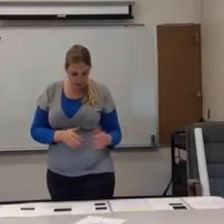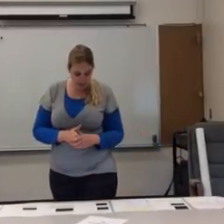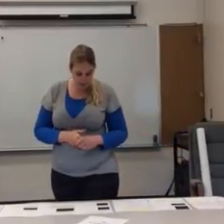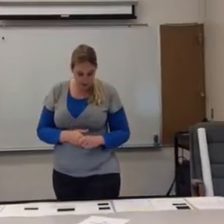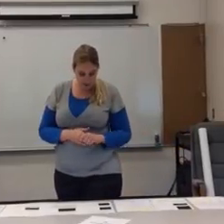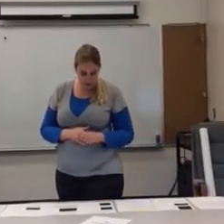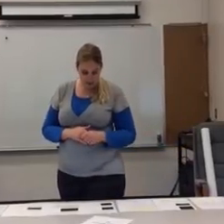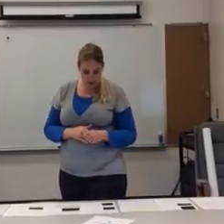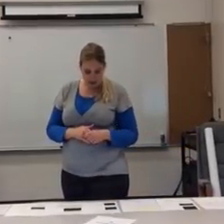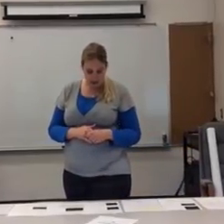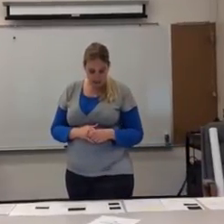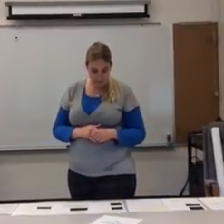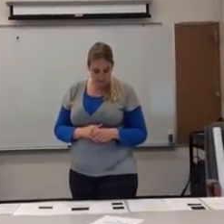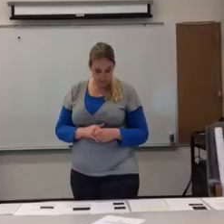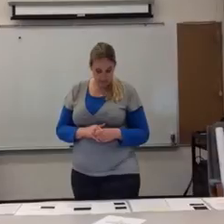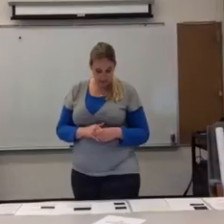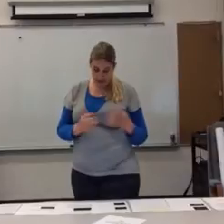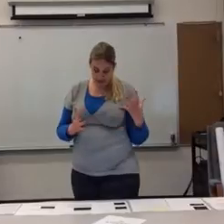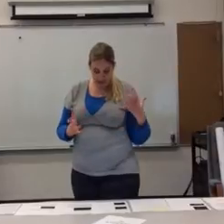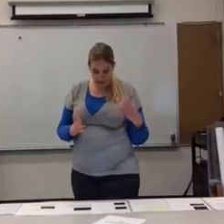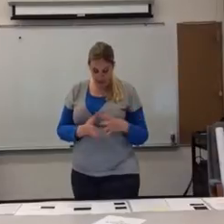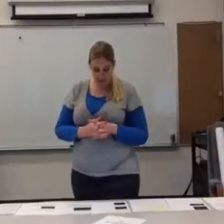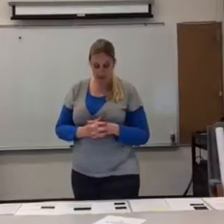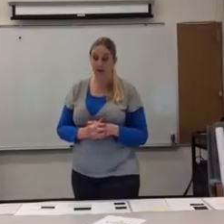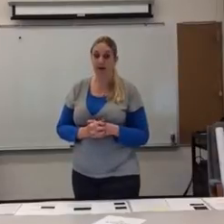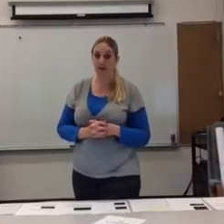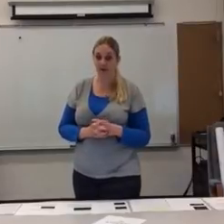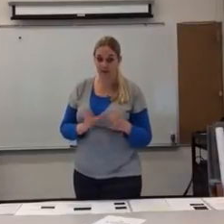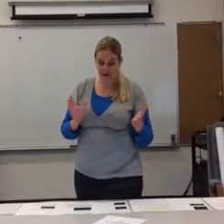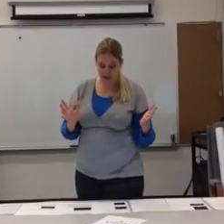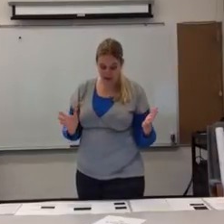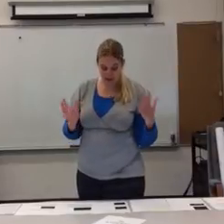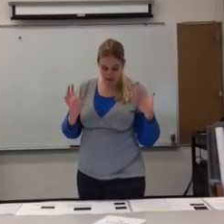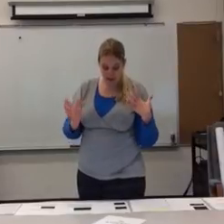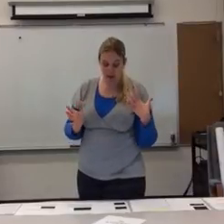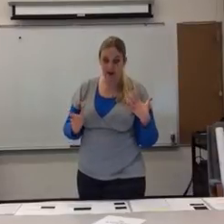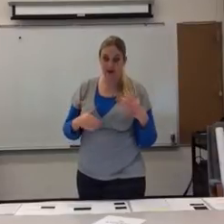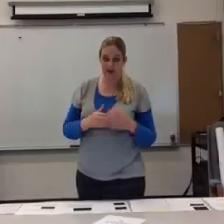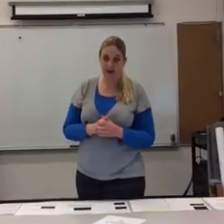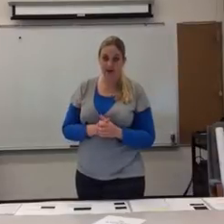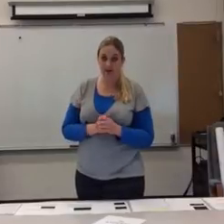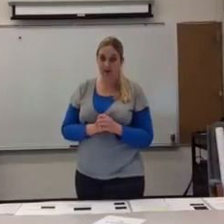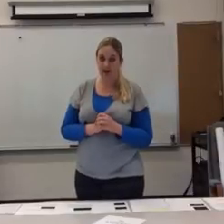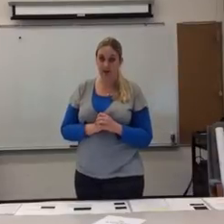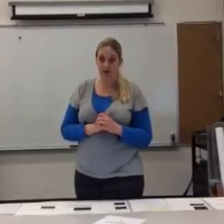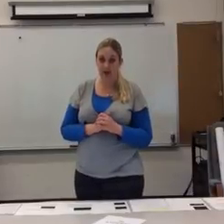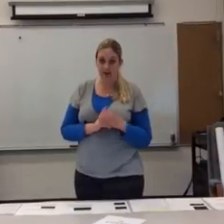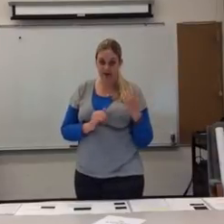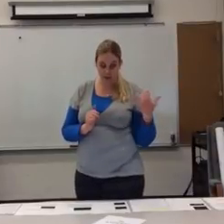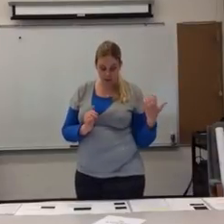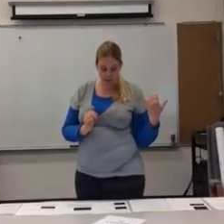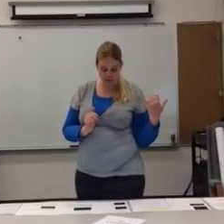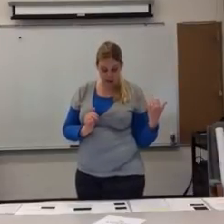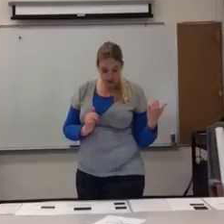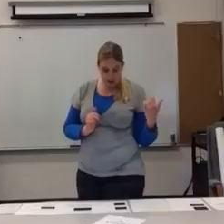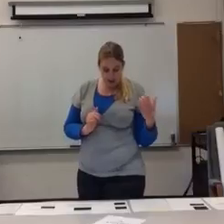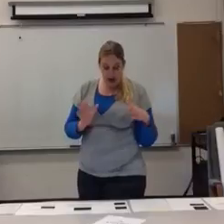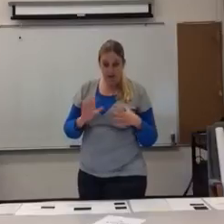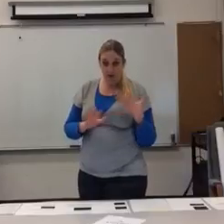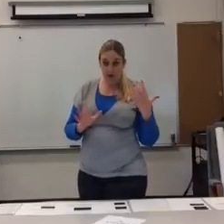part about, it's just called Oil Spill by Melvin Berger. So go ahead and read that. And then there's also a magic school bus on the